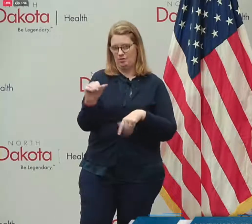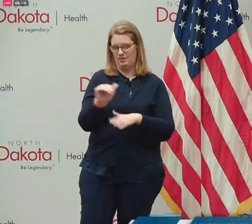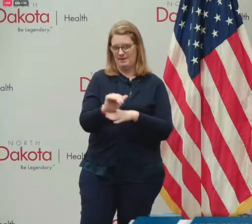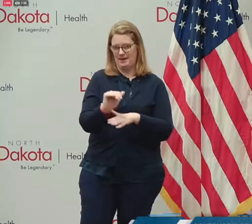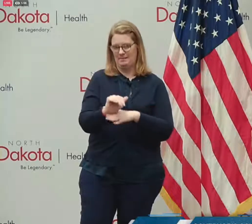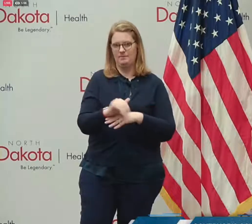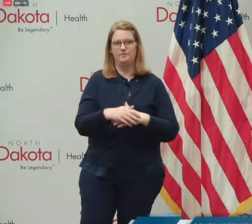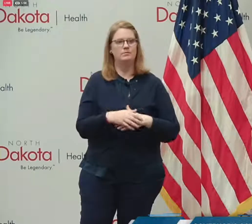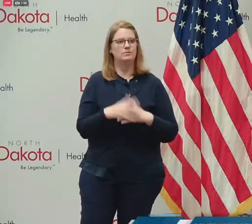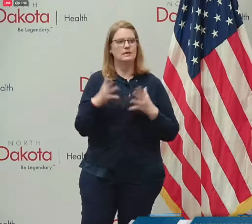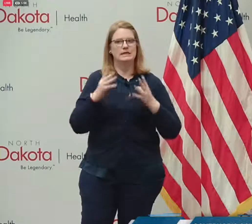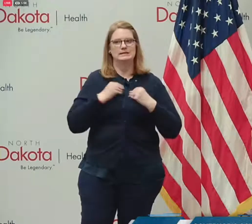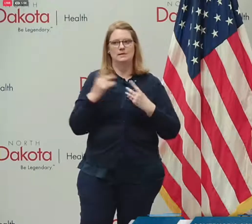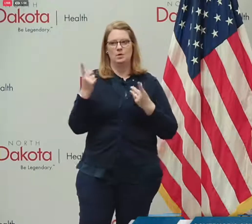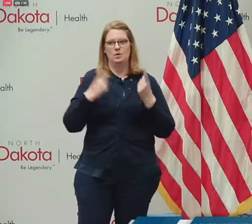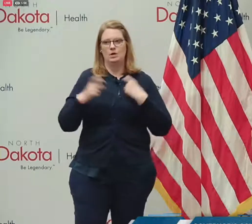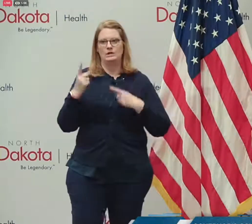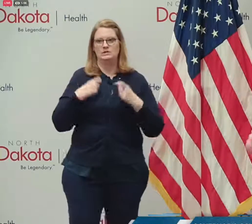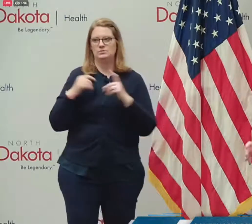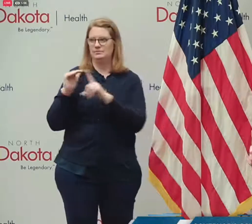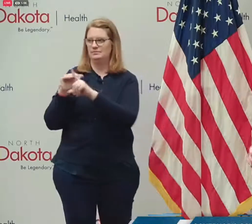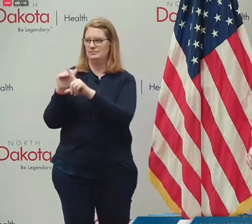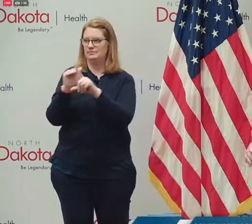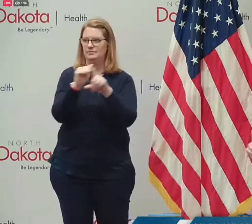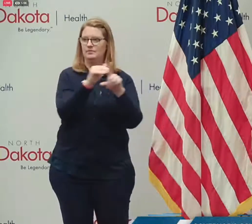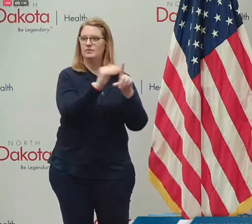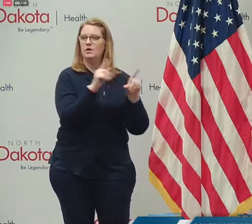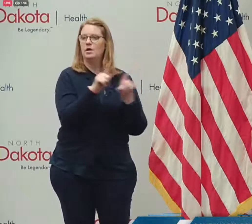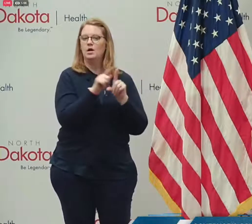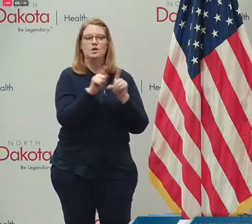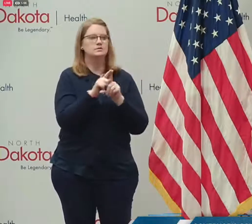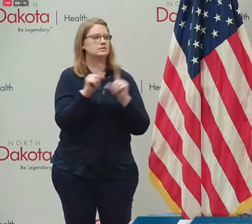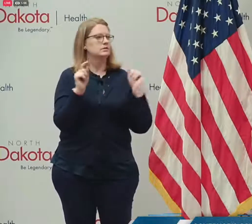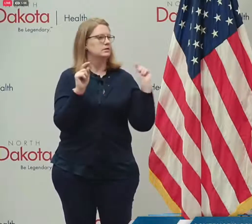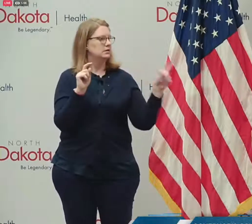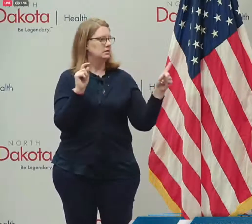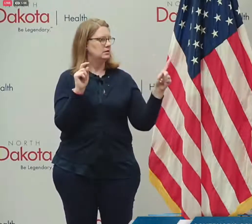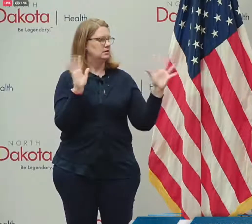And now we'll stand for questions. I want to remind people that we've also got